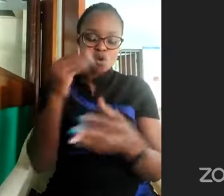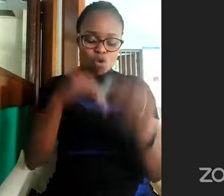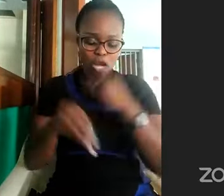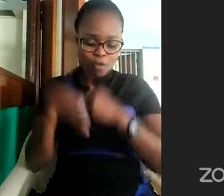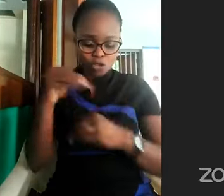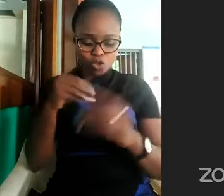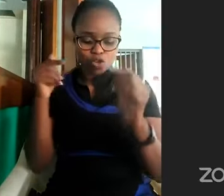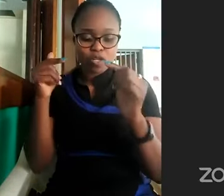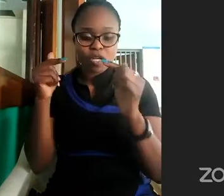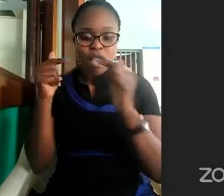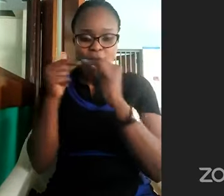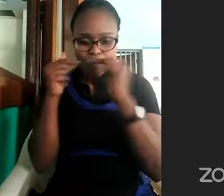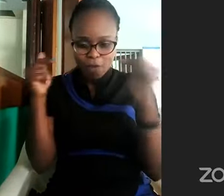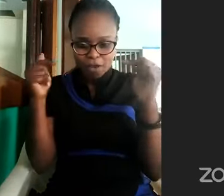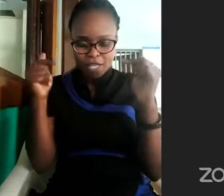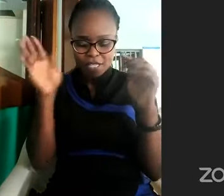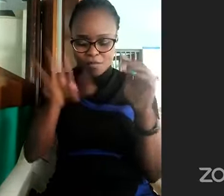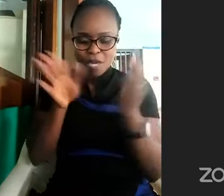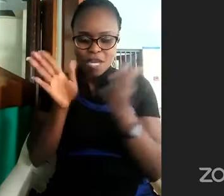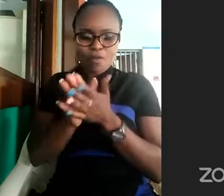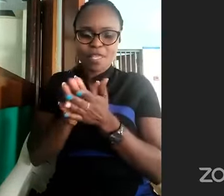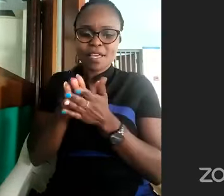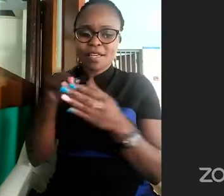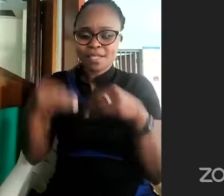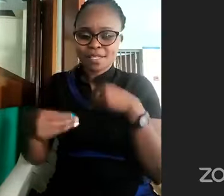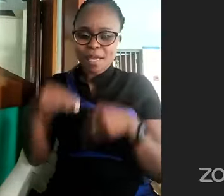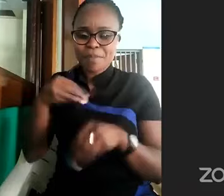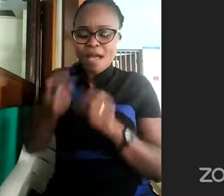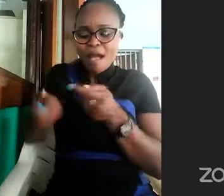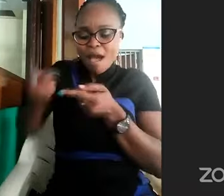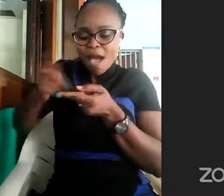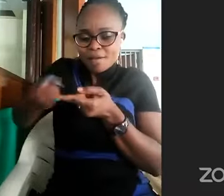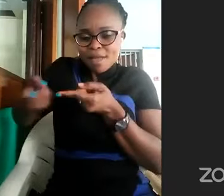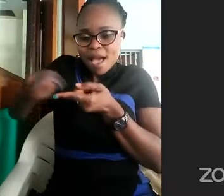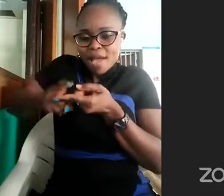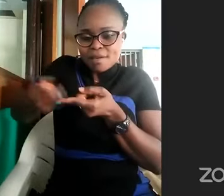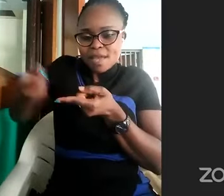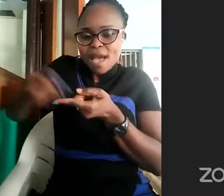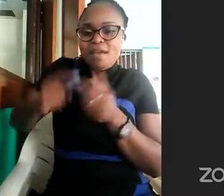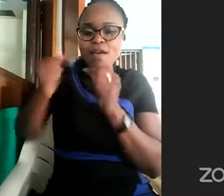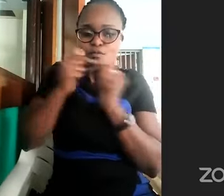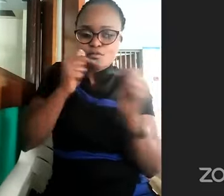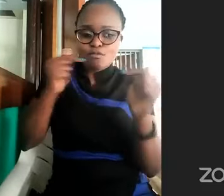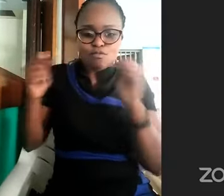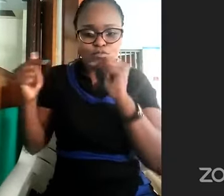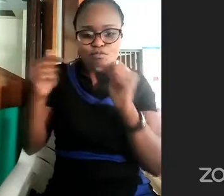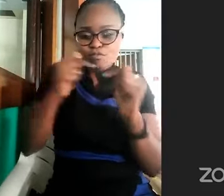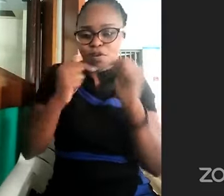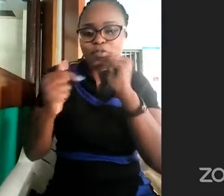with disability then increase more violence in the society, more than other